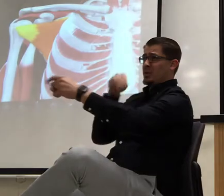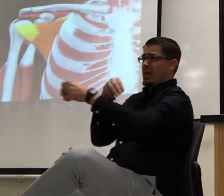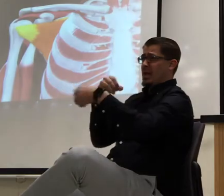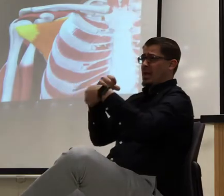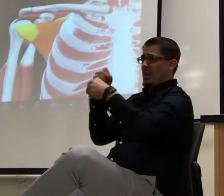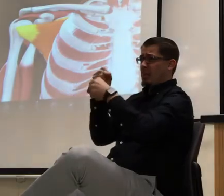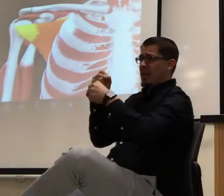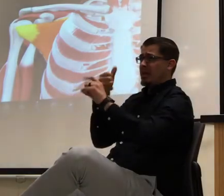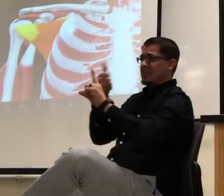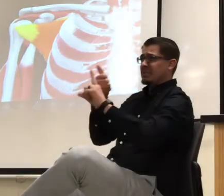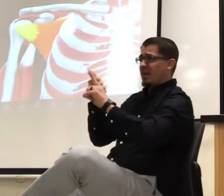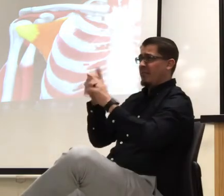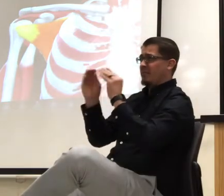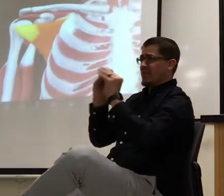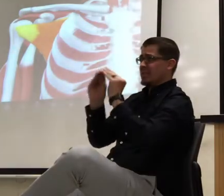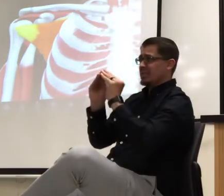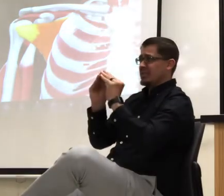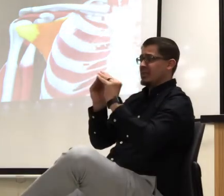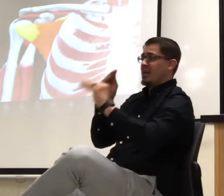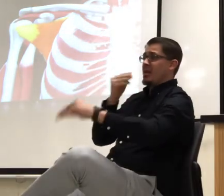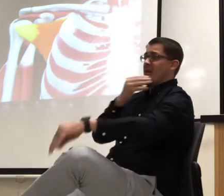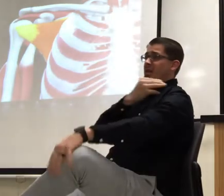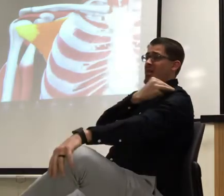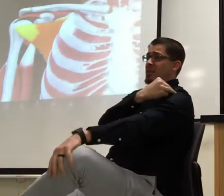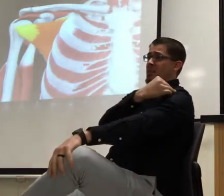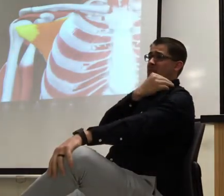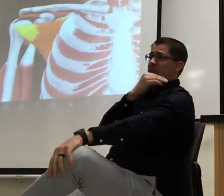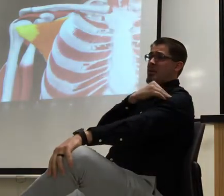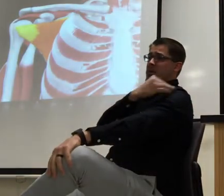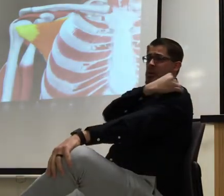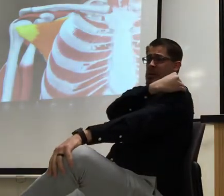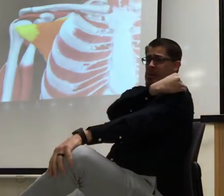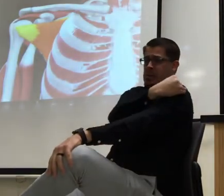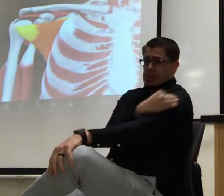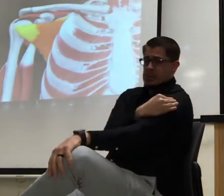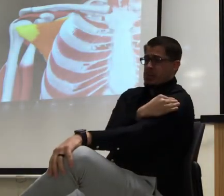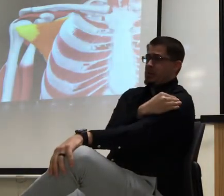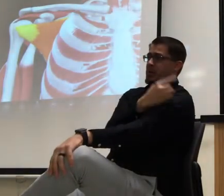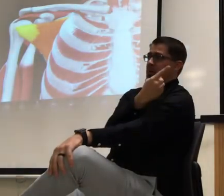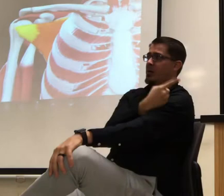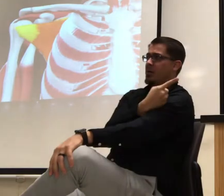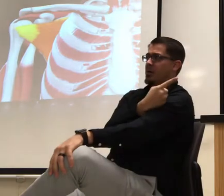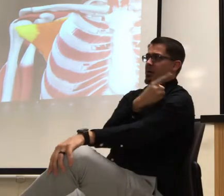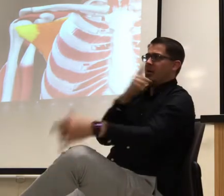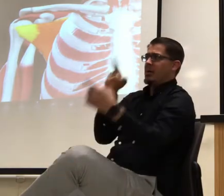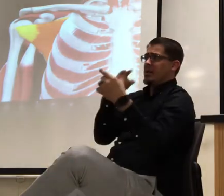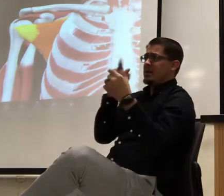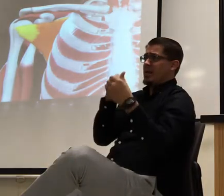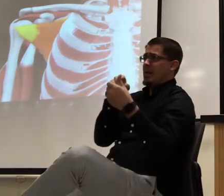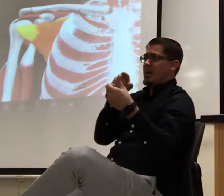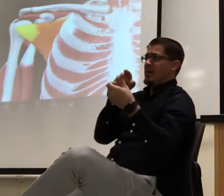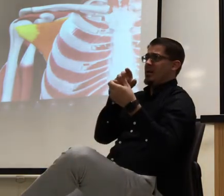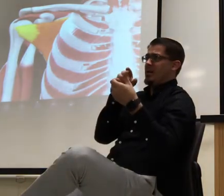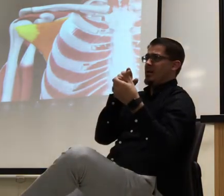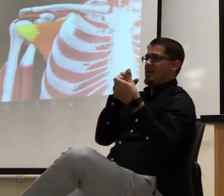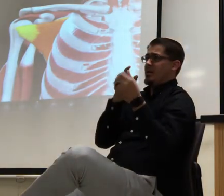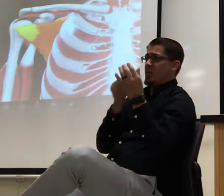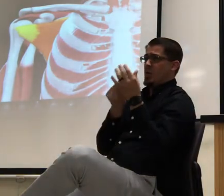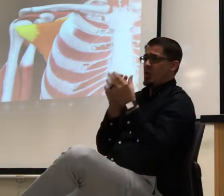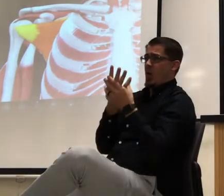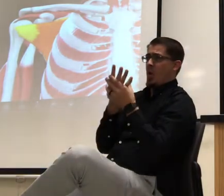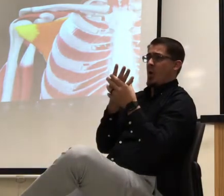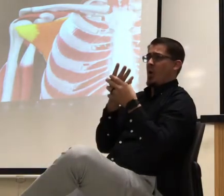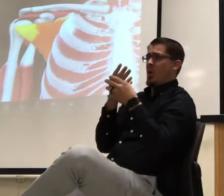The muscle? Like they're pulling the muscle down, right? Yeah. But can it like grow